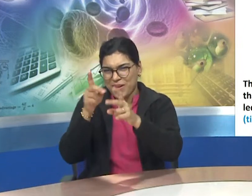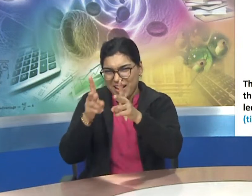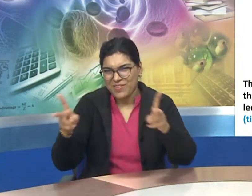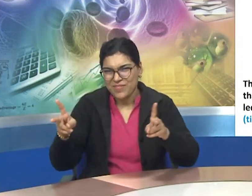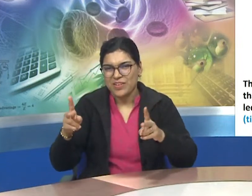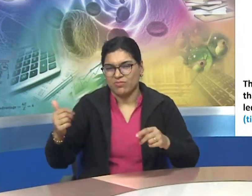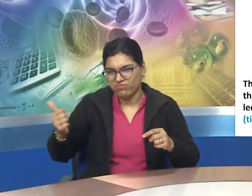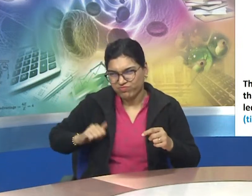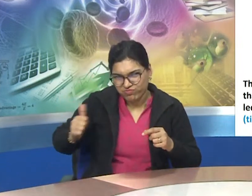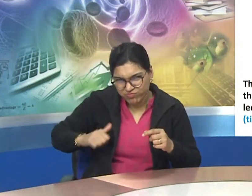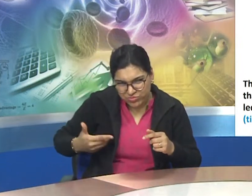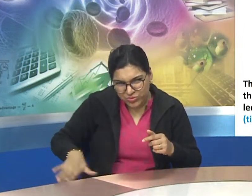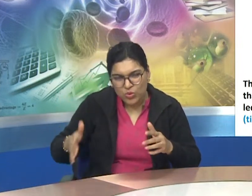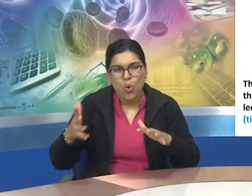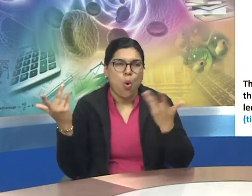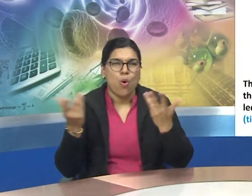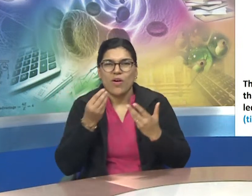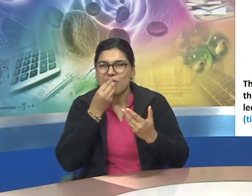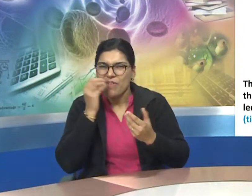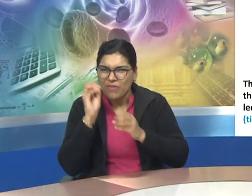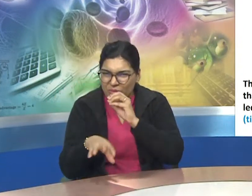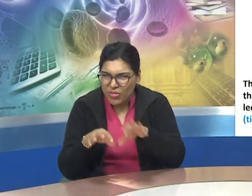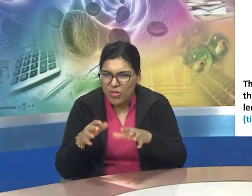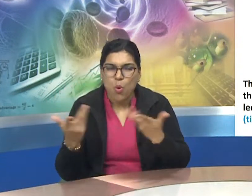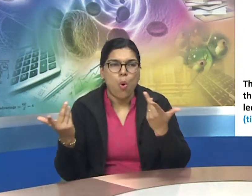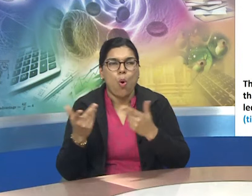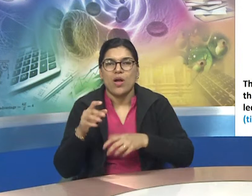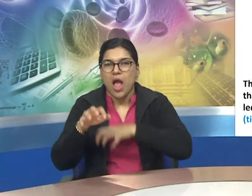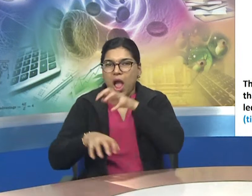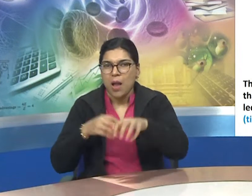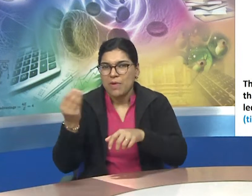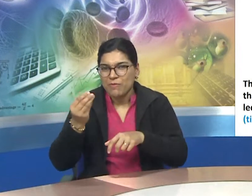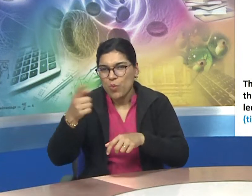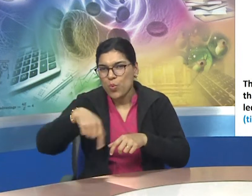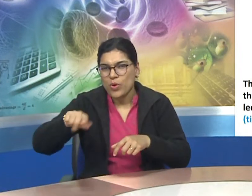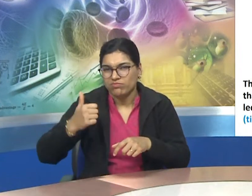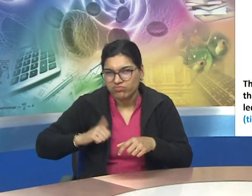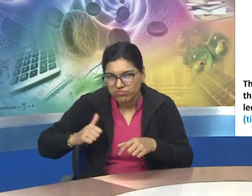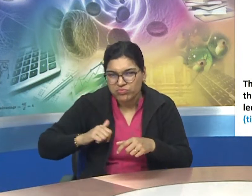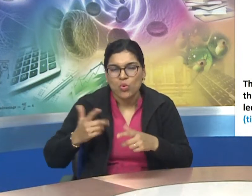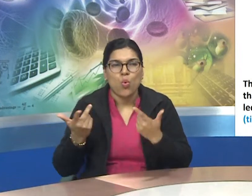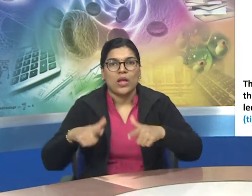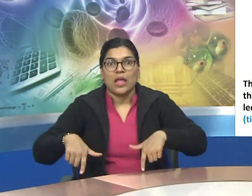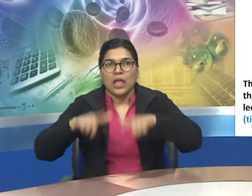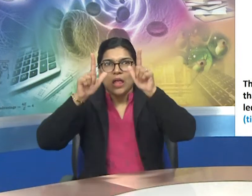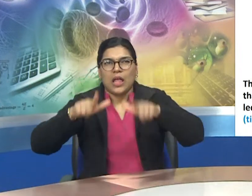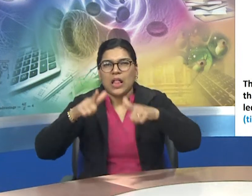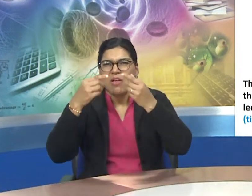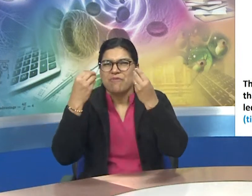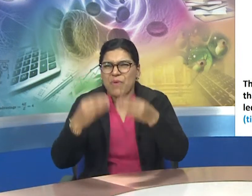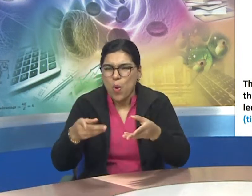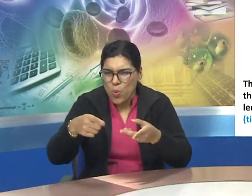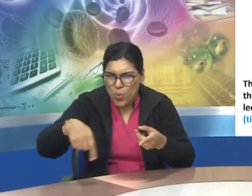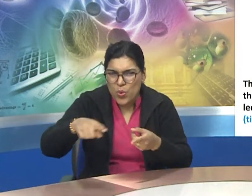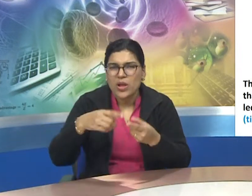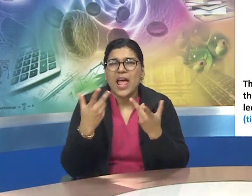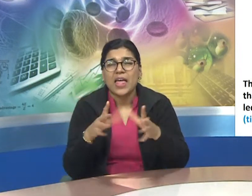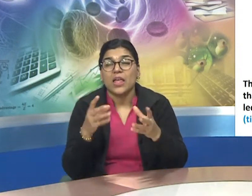Water energy can also be used for running many electrical items. And along with all these types